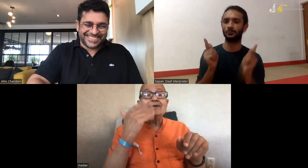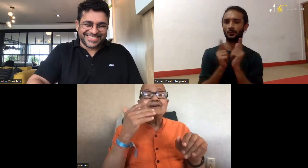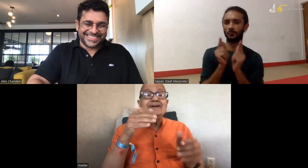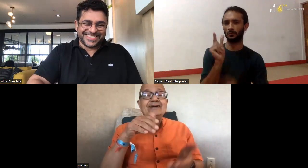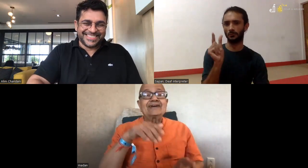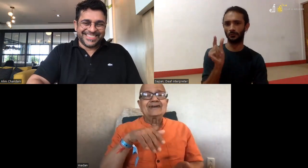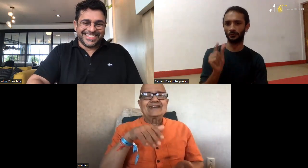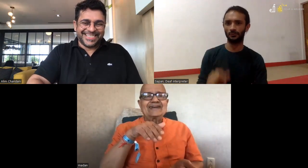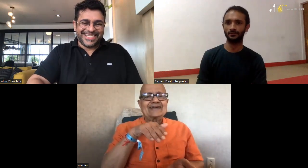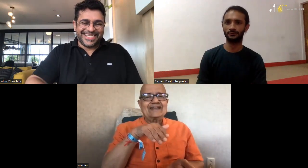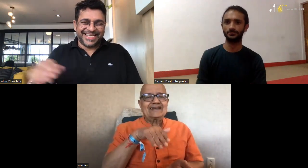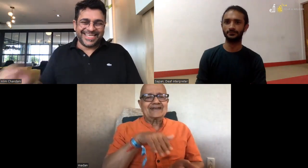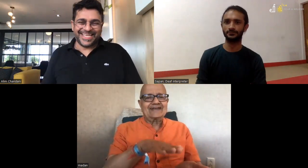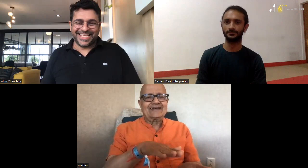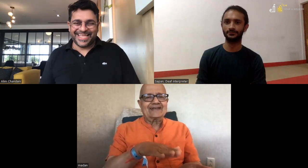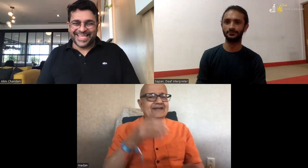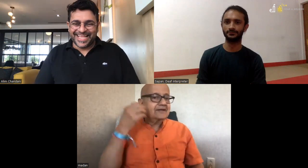I'm going to keep it short.